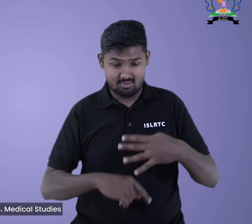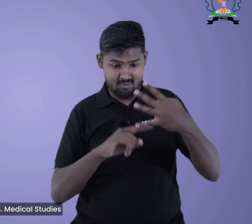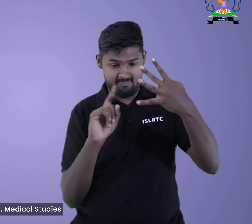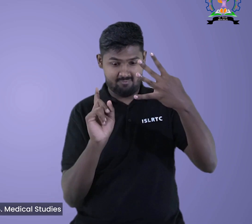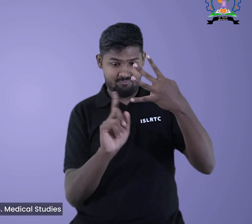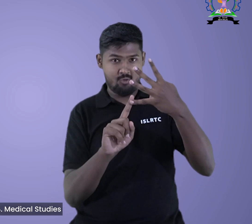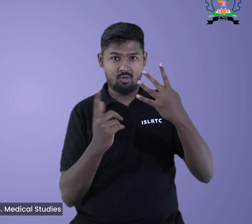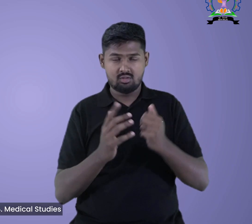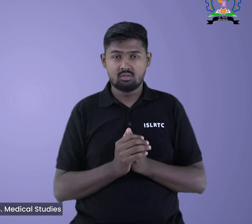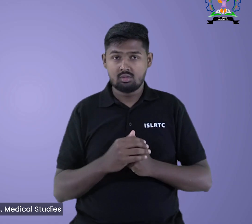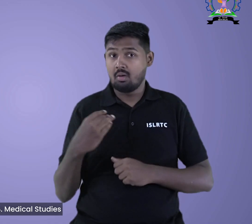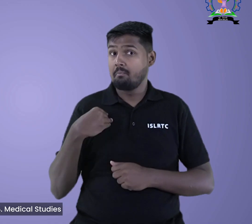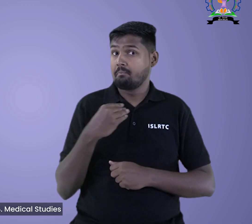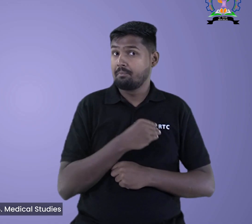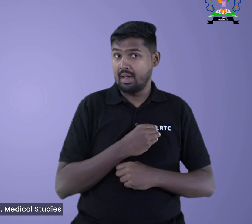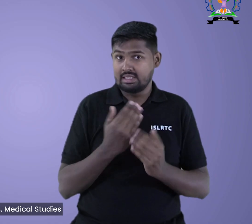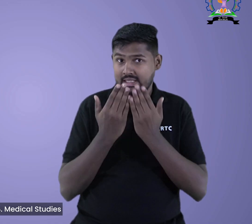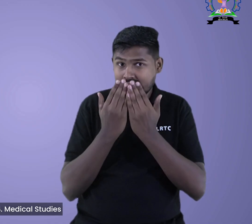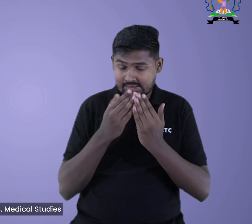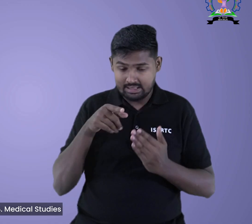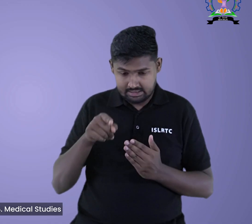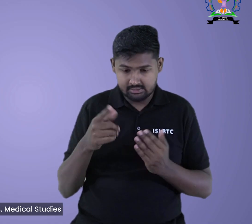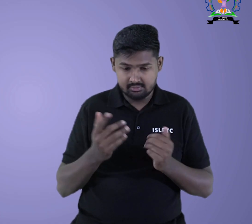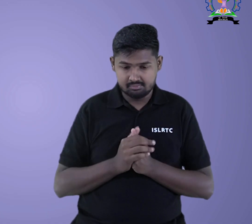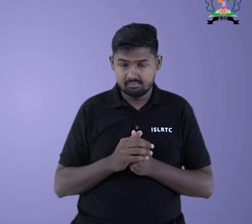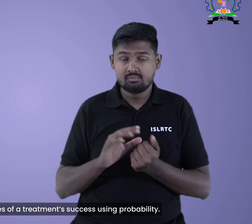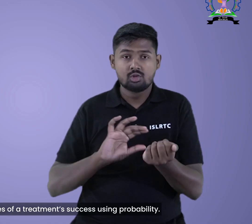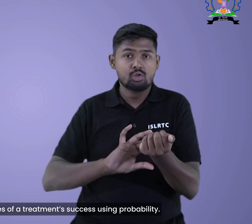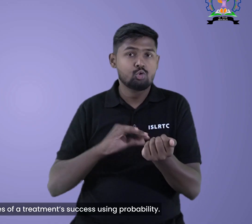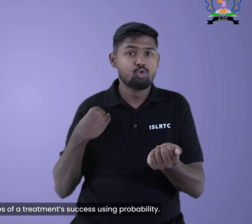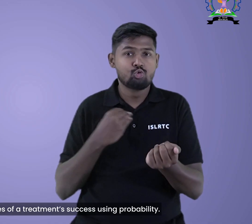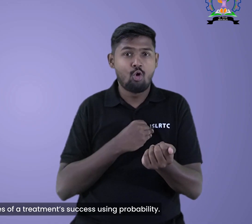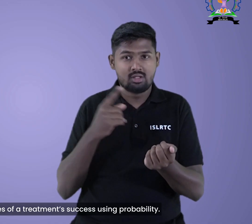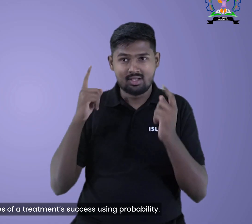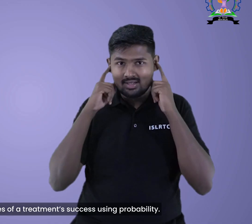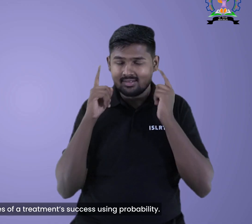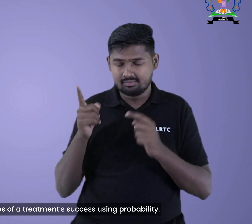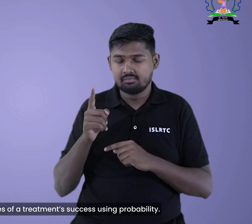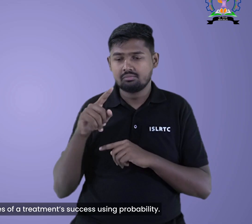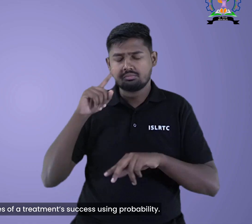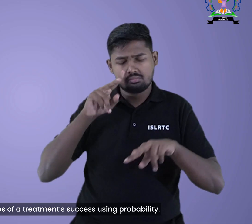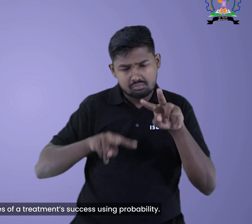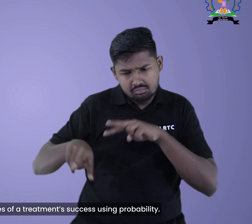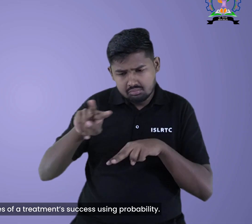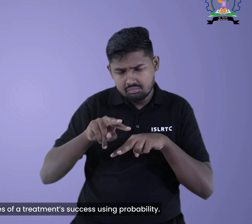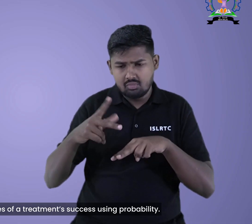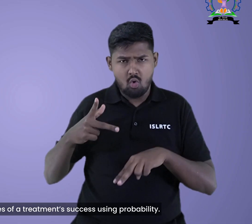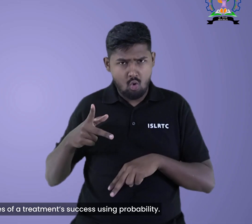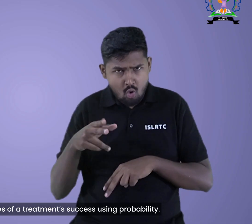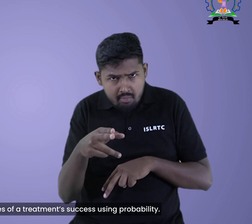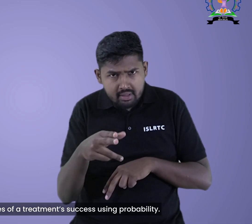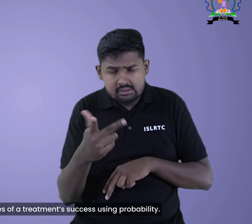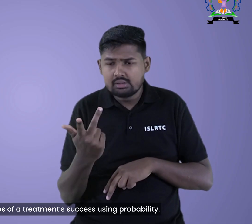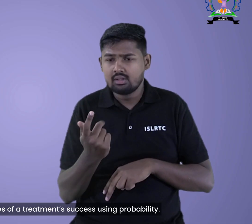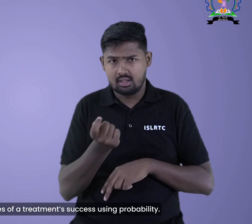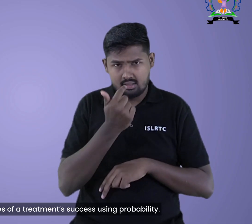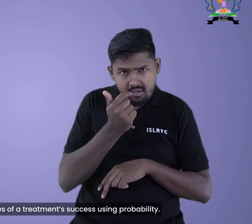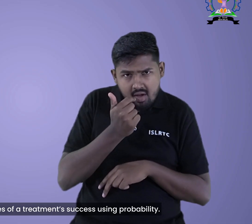Fourth one, medical studies. Doctors estimate the chances of a treatment's success using